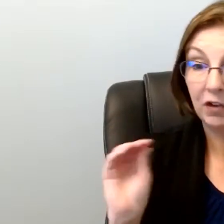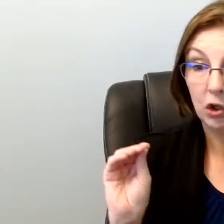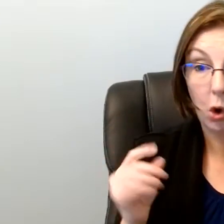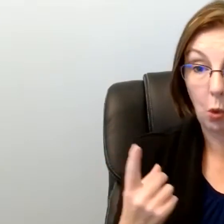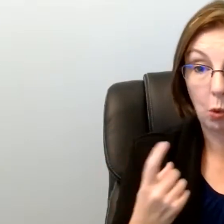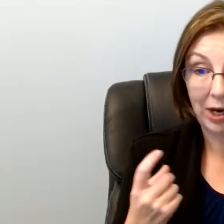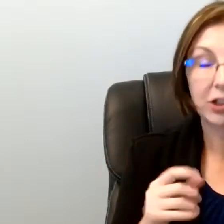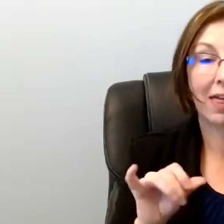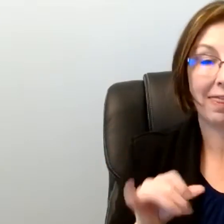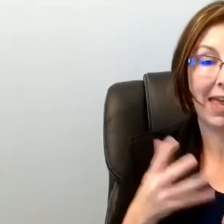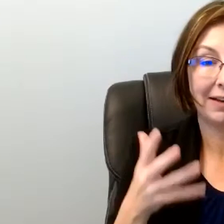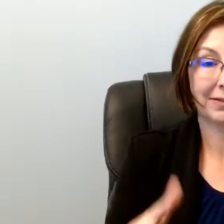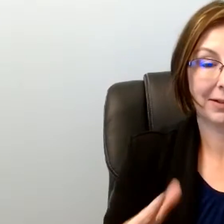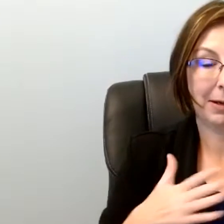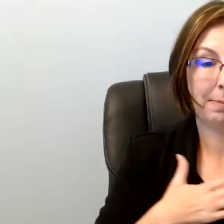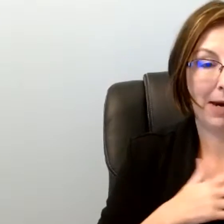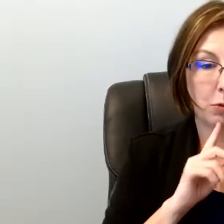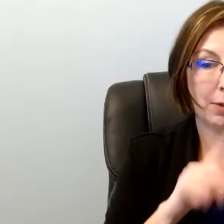concludes my report.